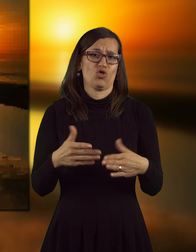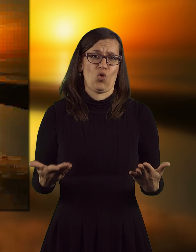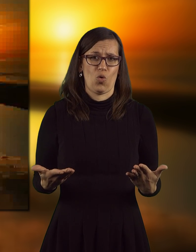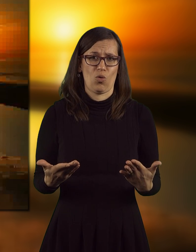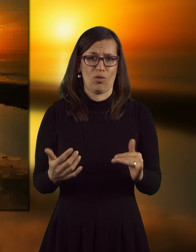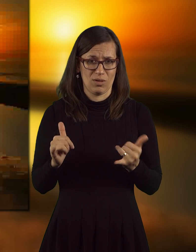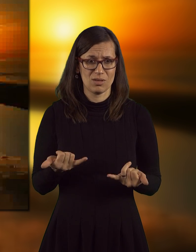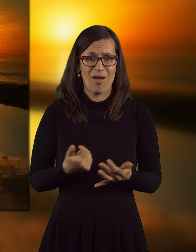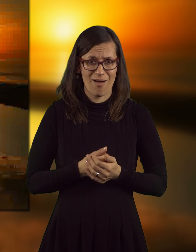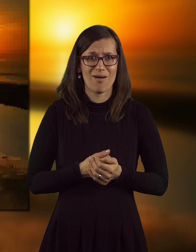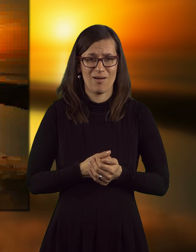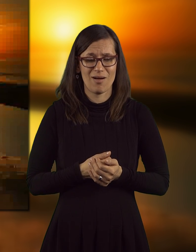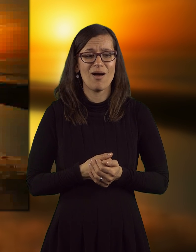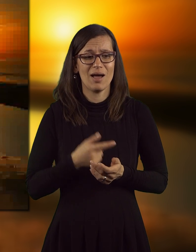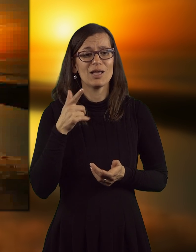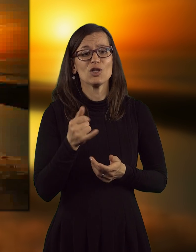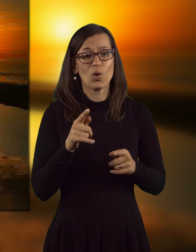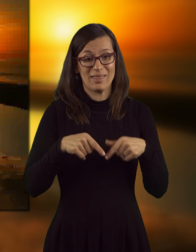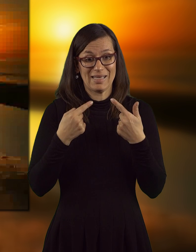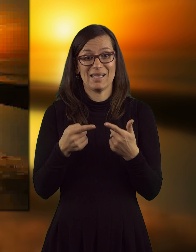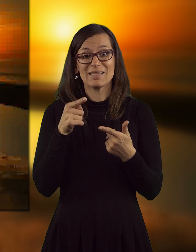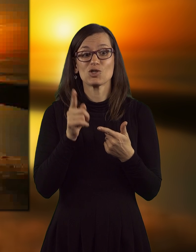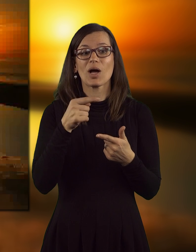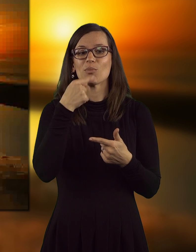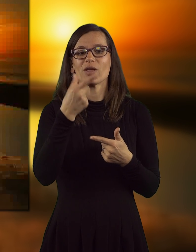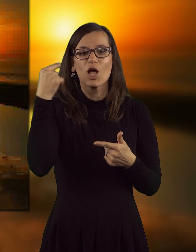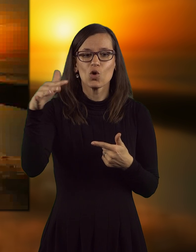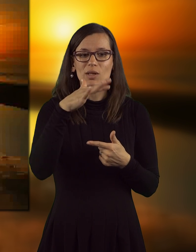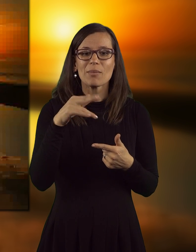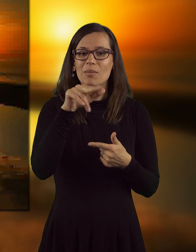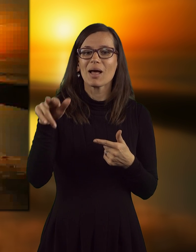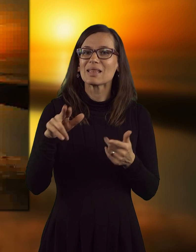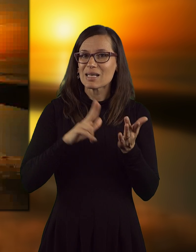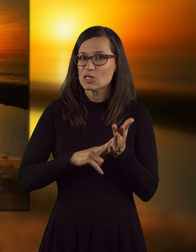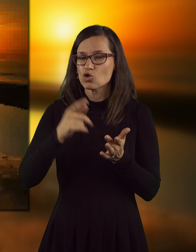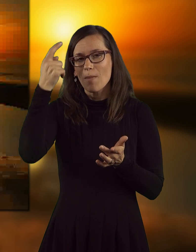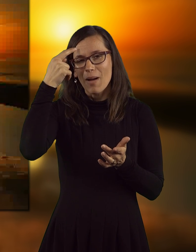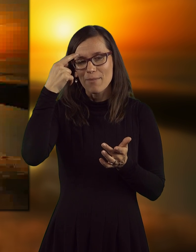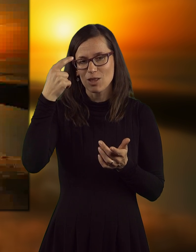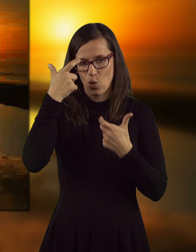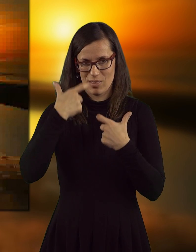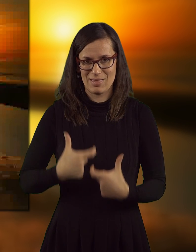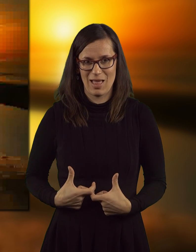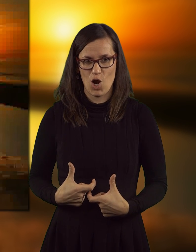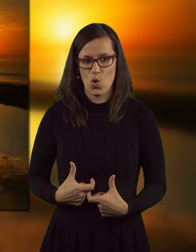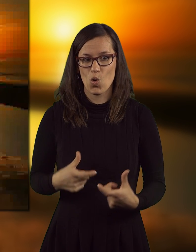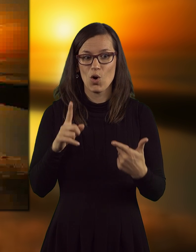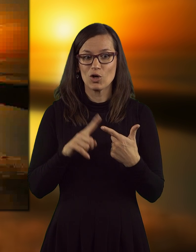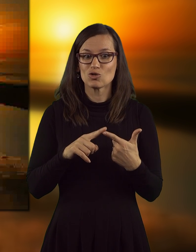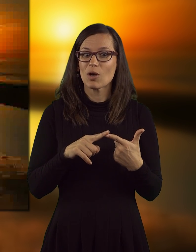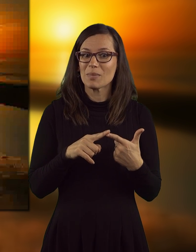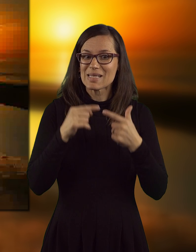out. Yeah. And this is the thing that you want to impart to people. You have a really smart body. If you